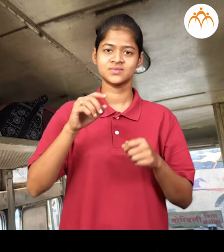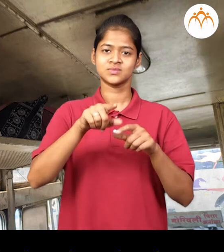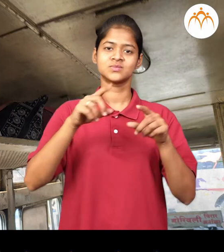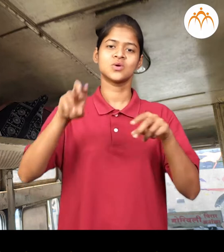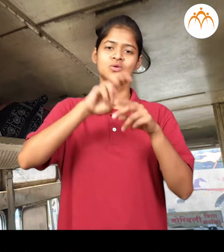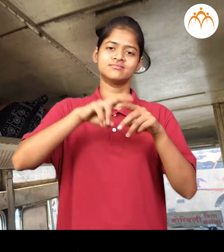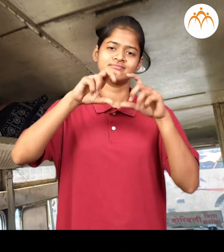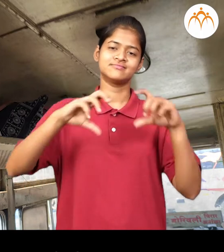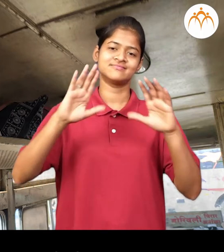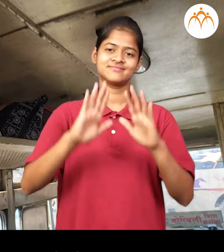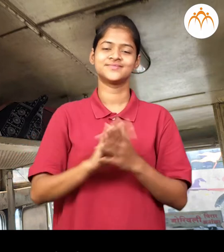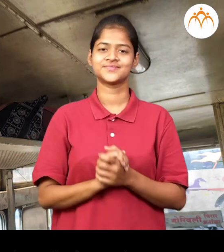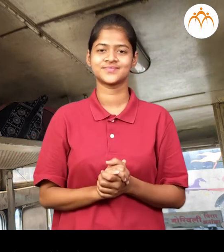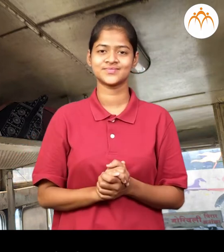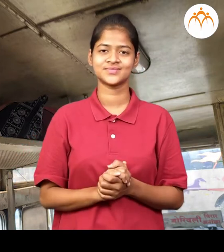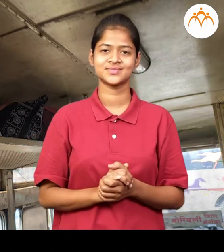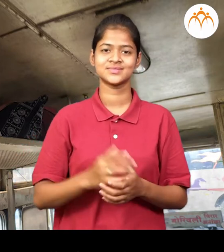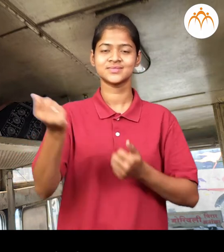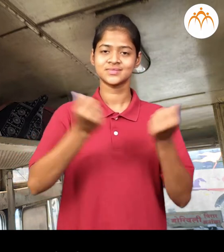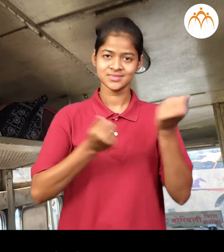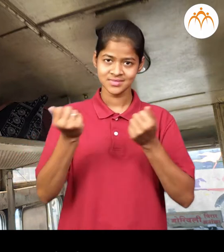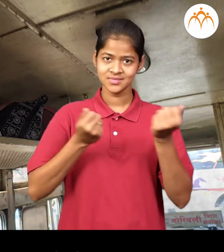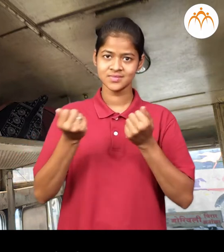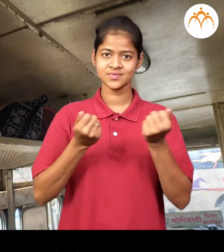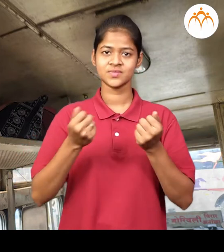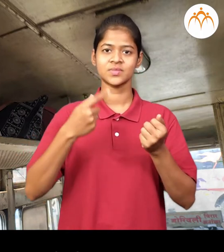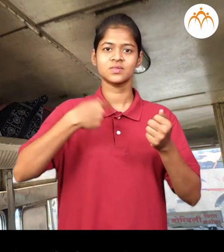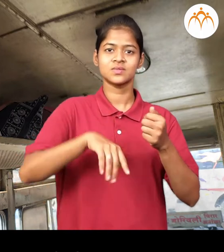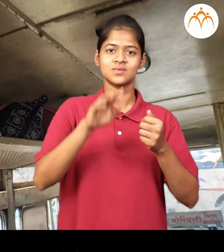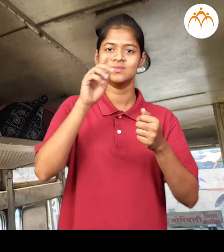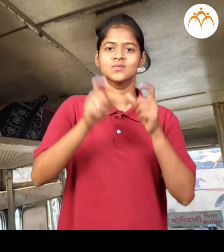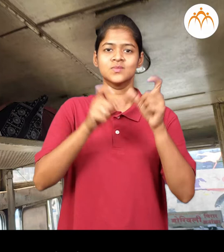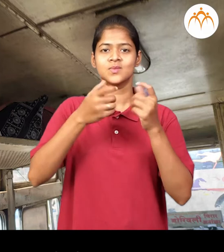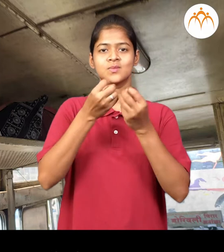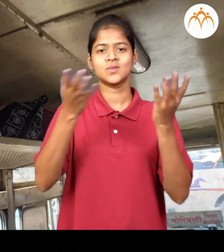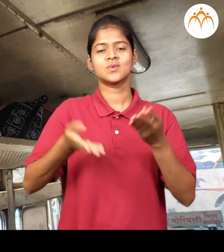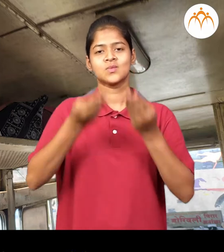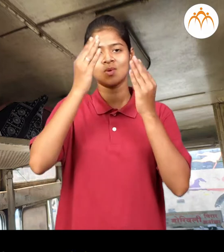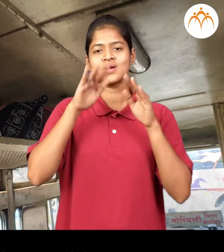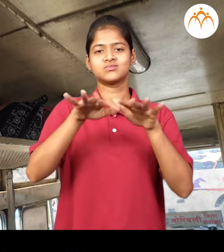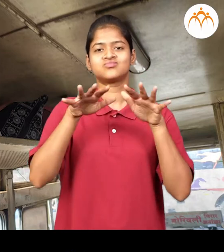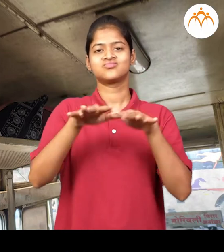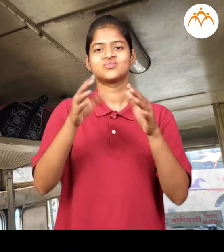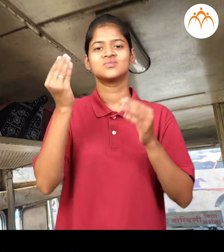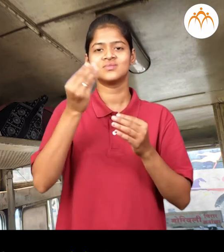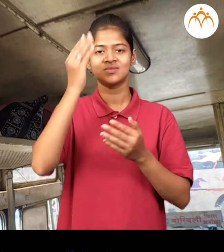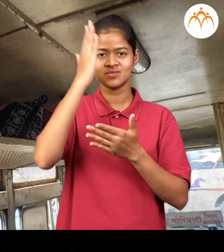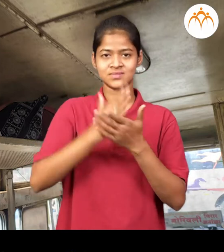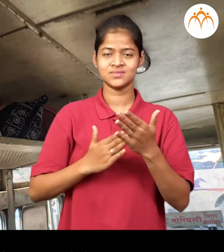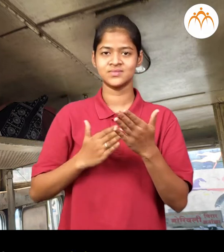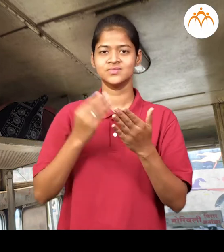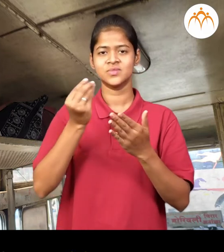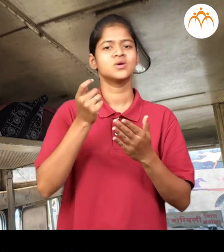overhead. Then the three of them sat on their seats. Some people